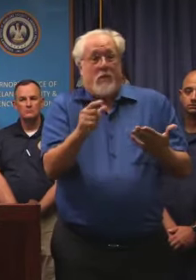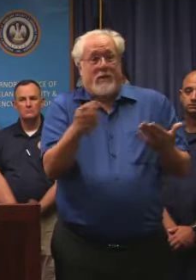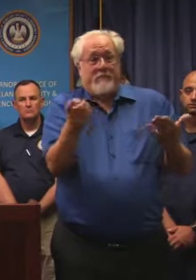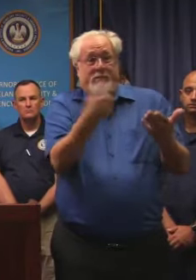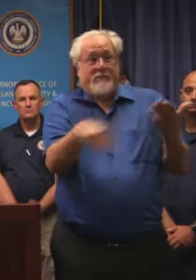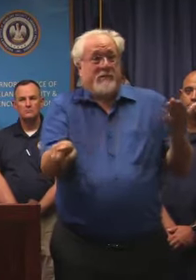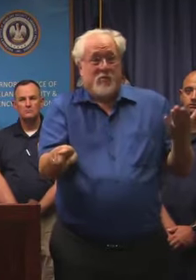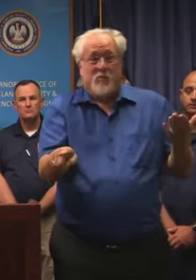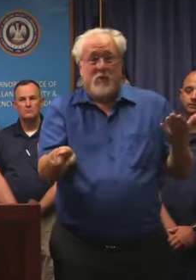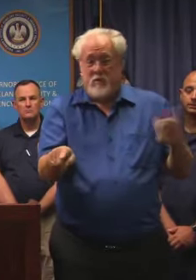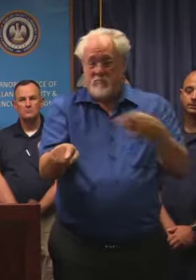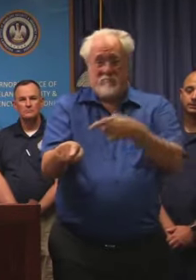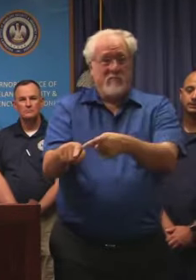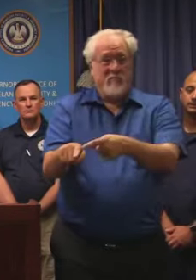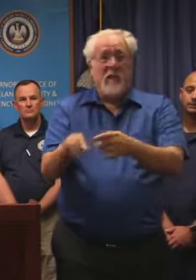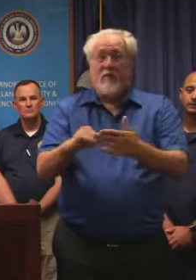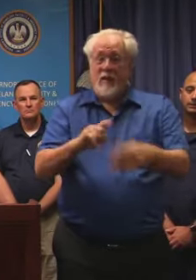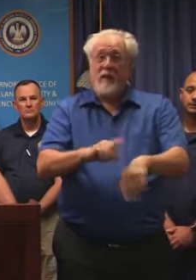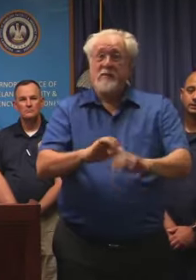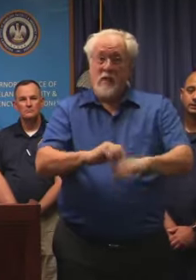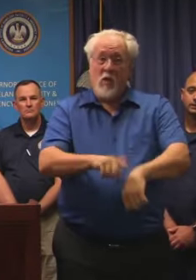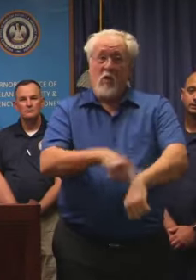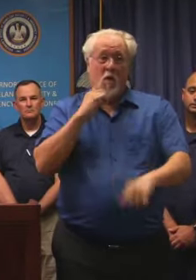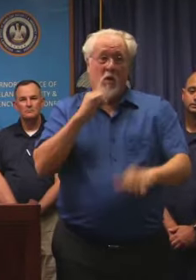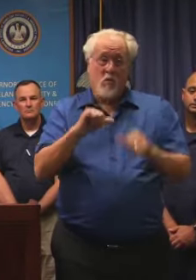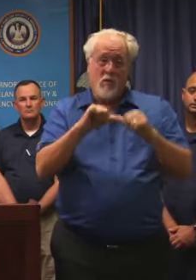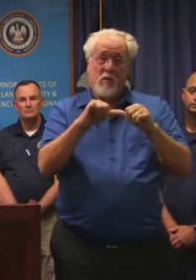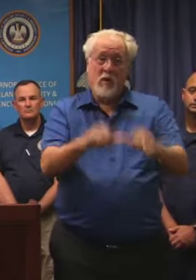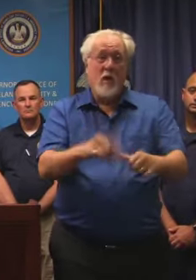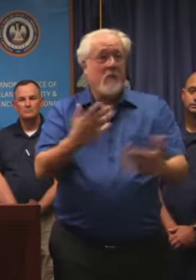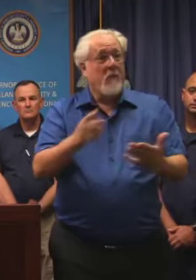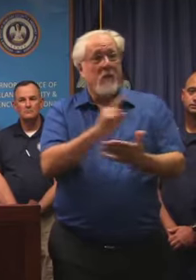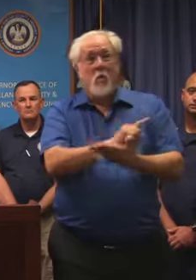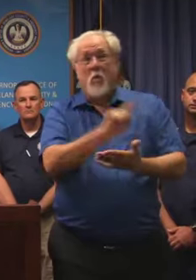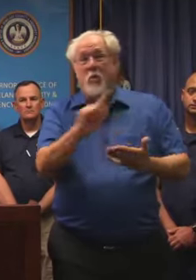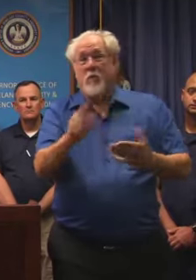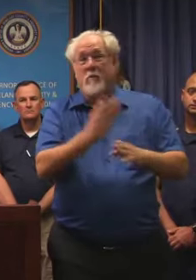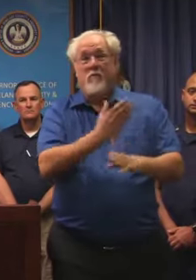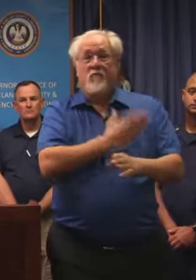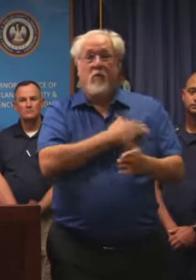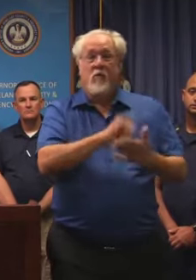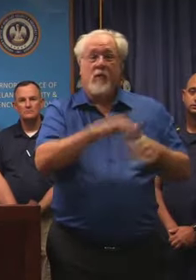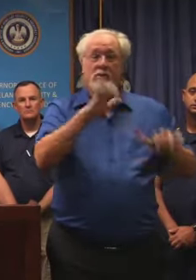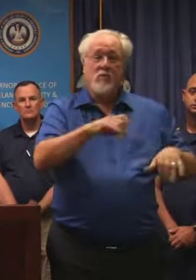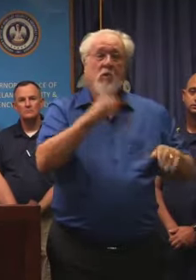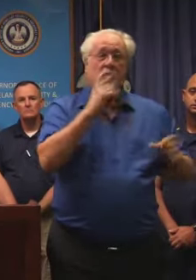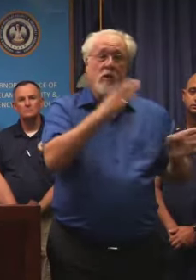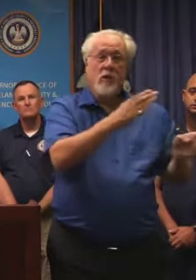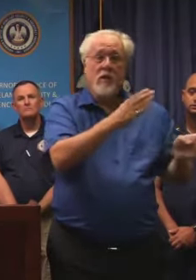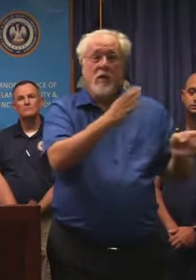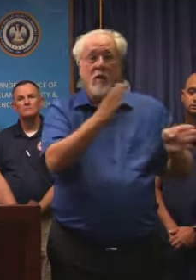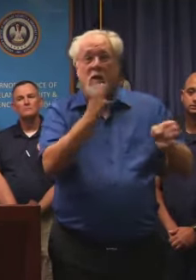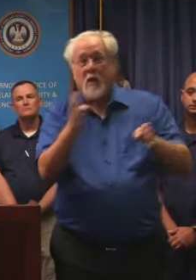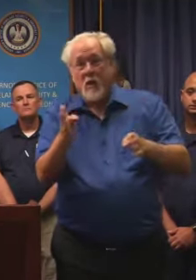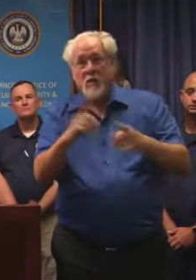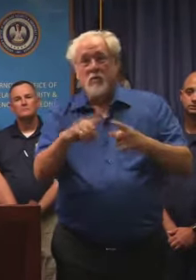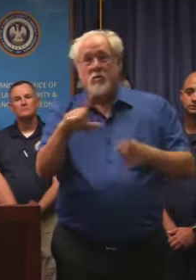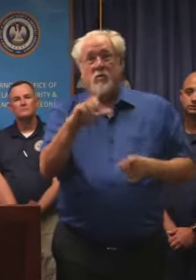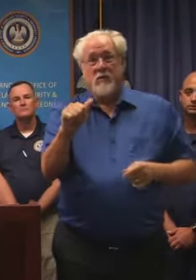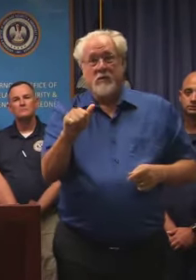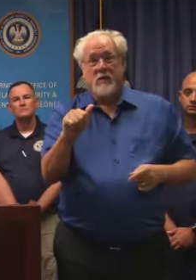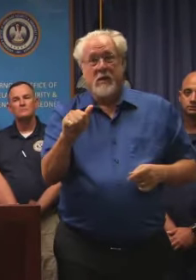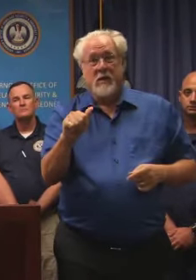I mean, that's how long this is going to play out. It may be a week before that storm actually crosses into